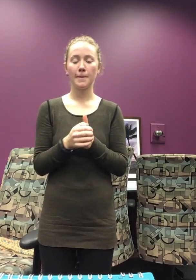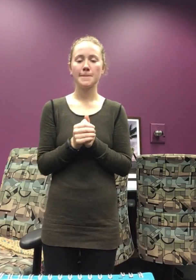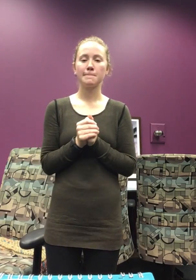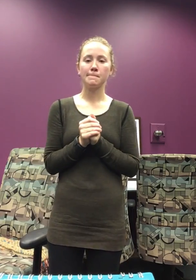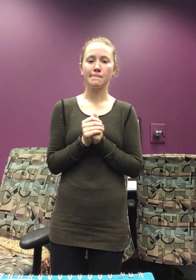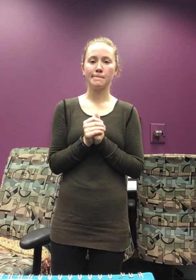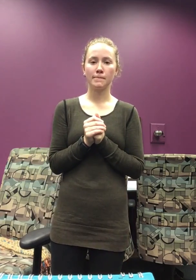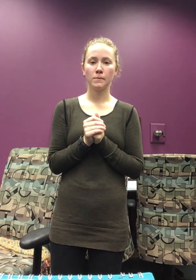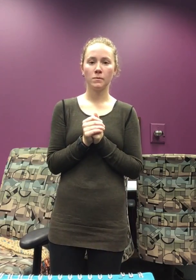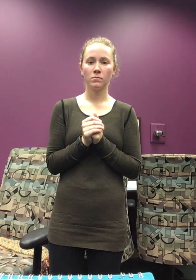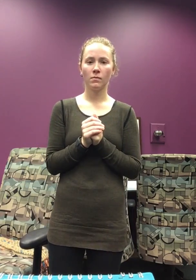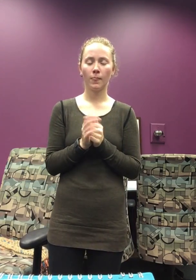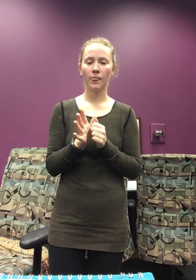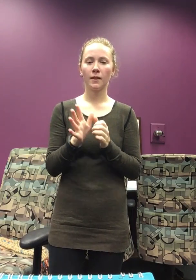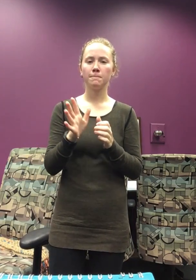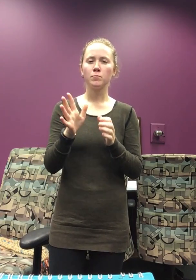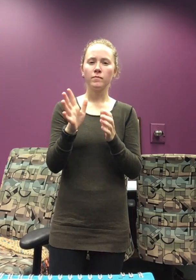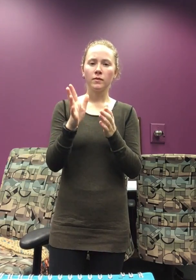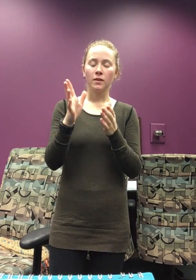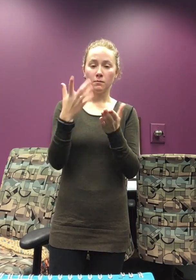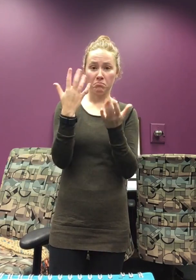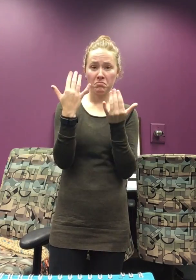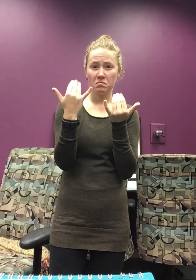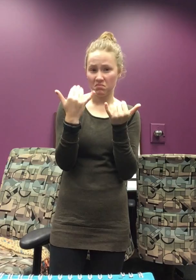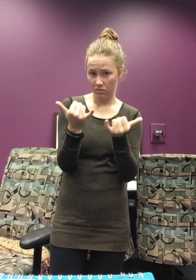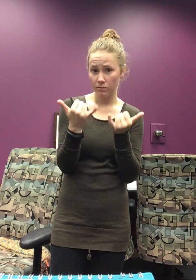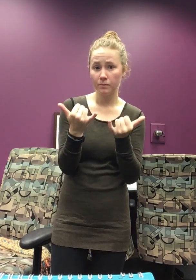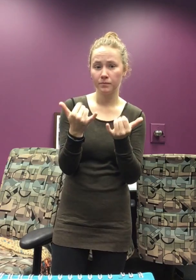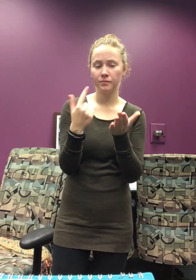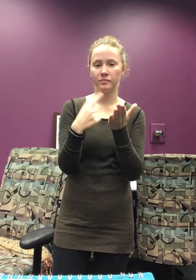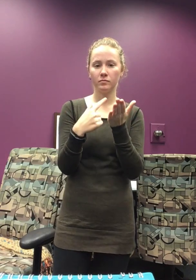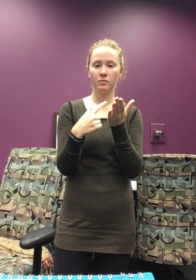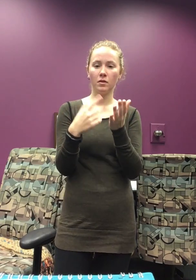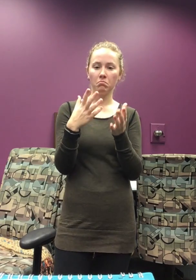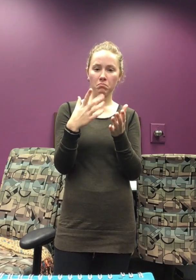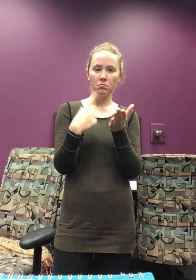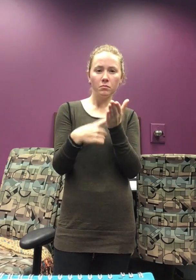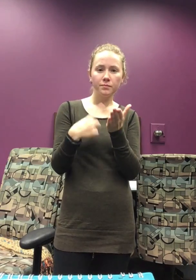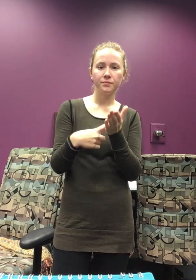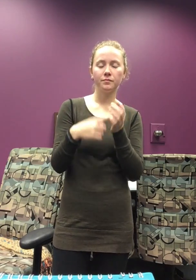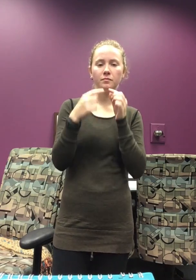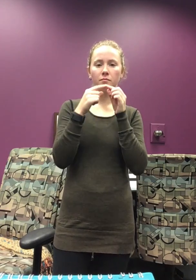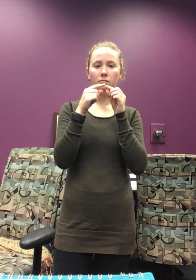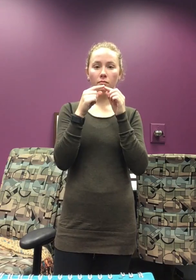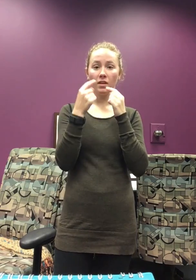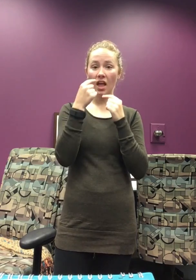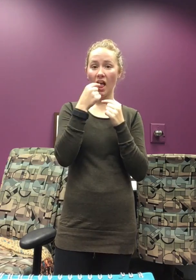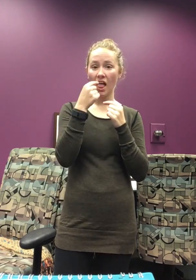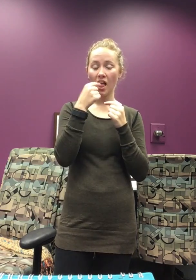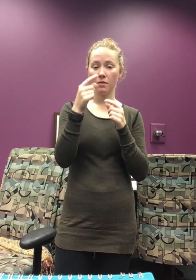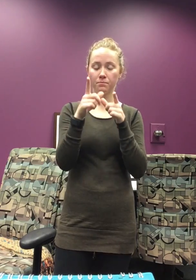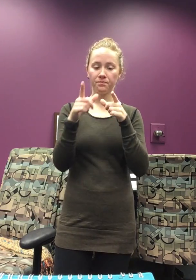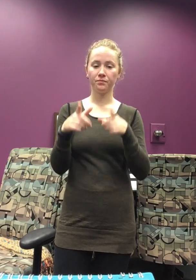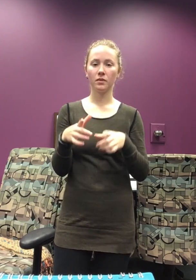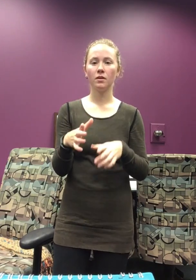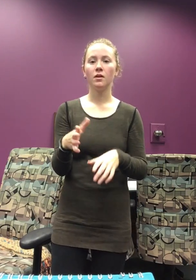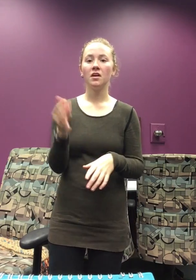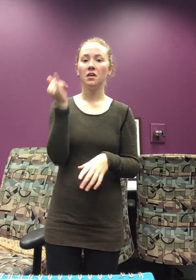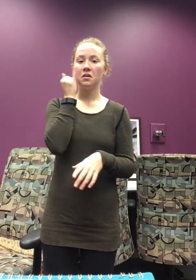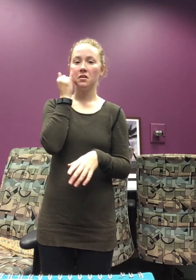investigation is really about the tongue. When you first taste food, now it just seems like you know it's good or it's bad. But what I've noticed